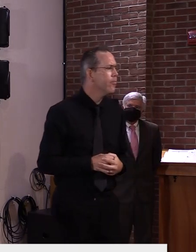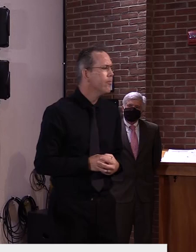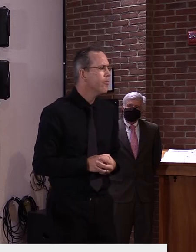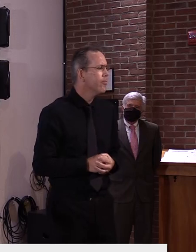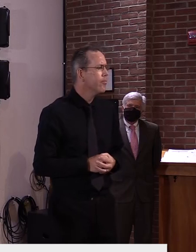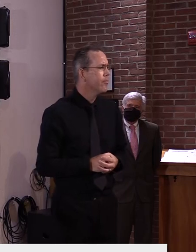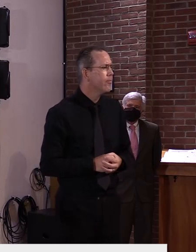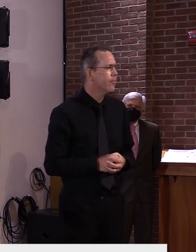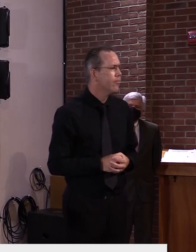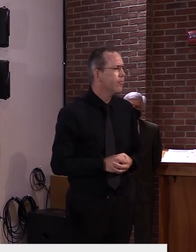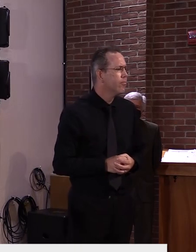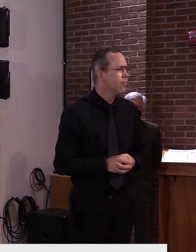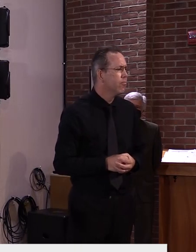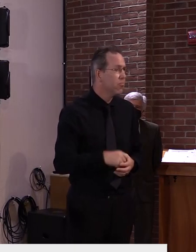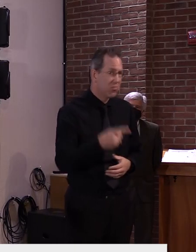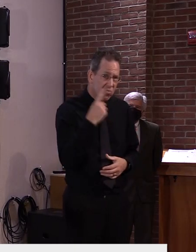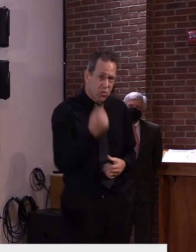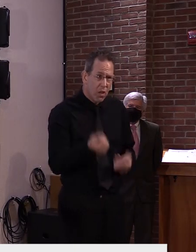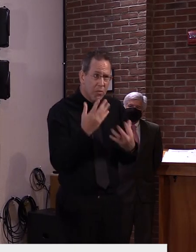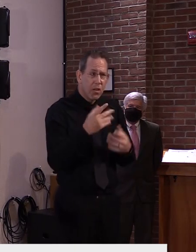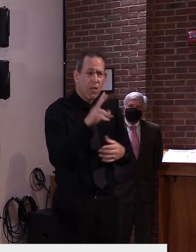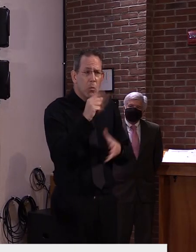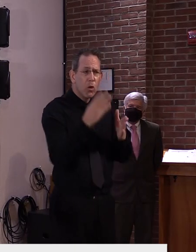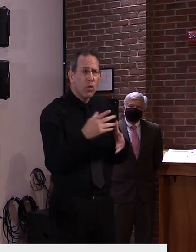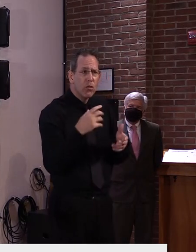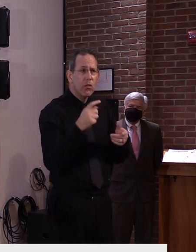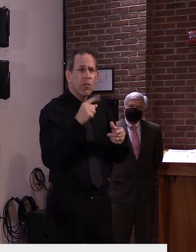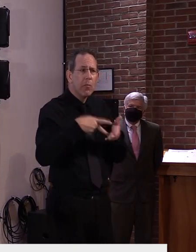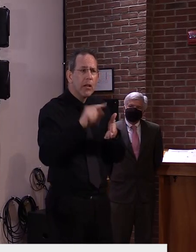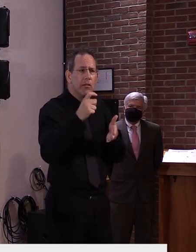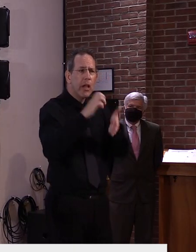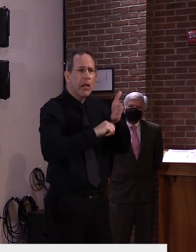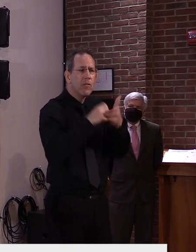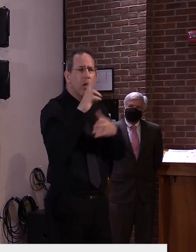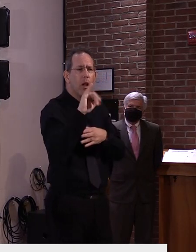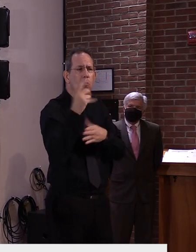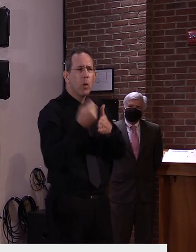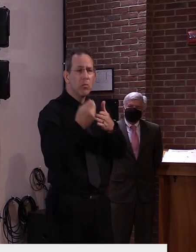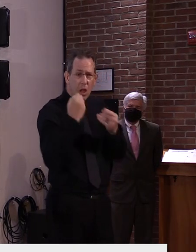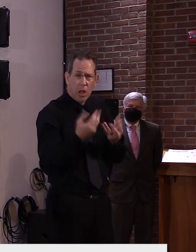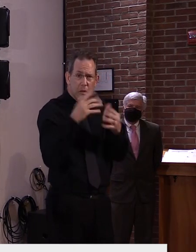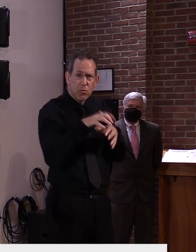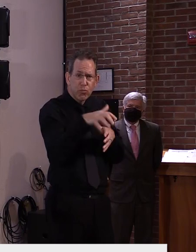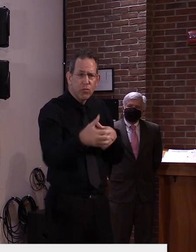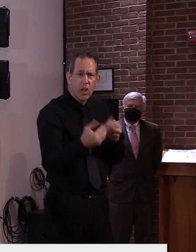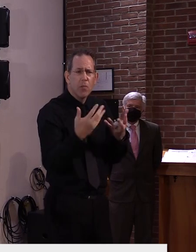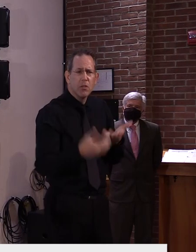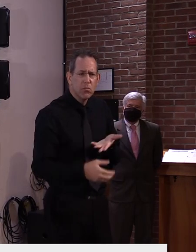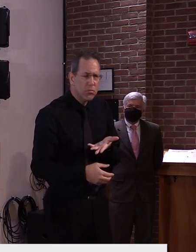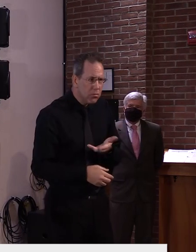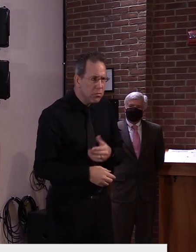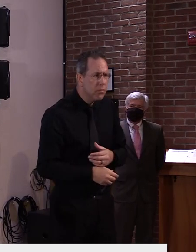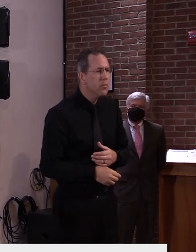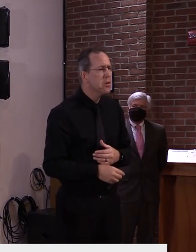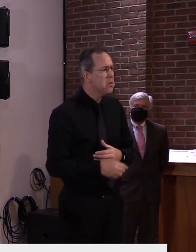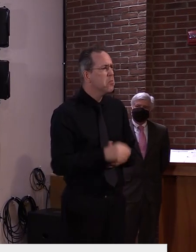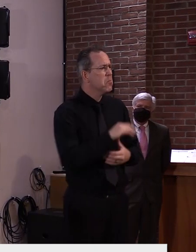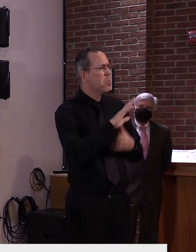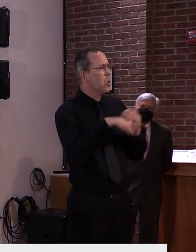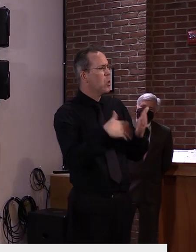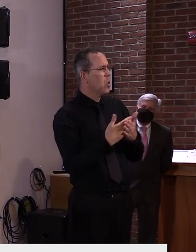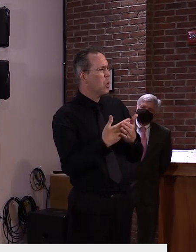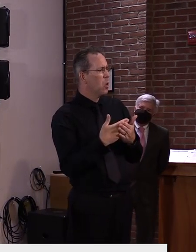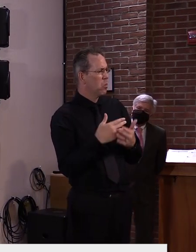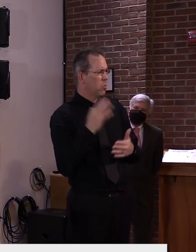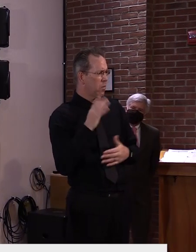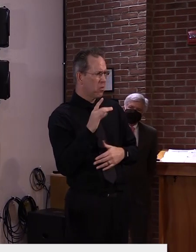withheld? I would think that all of them. I mean, the we had almost 80,000 at one point, and they're almost 50,000 now.